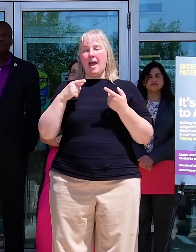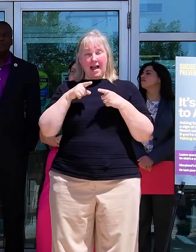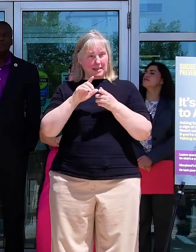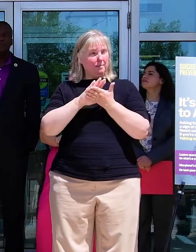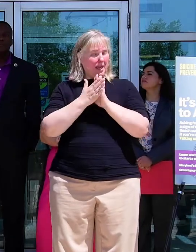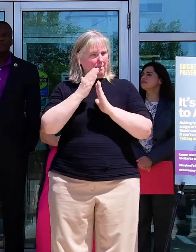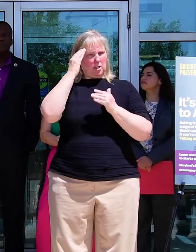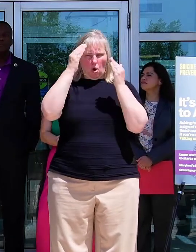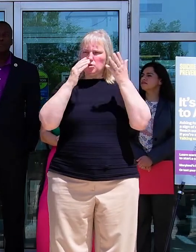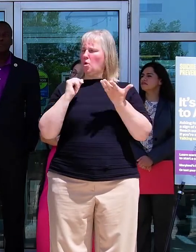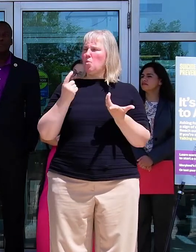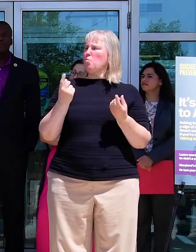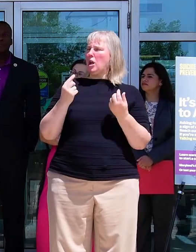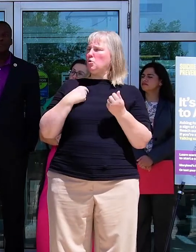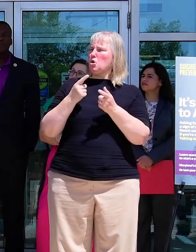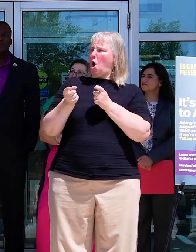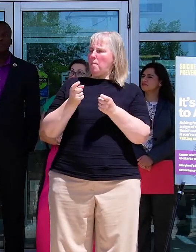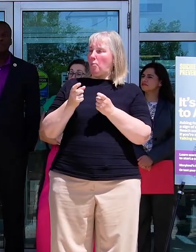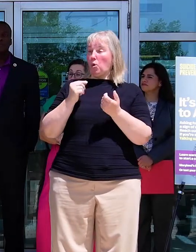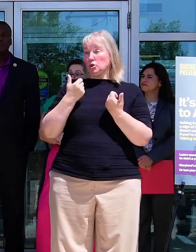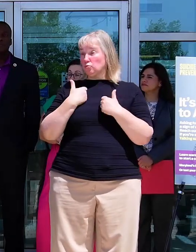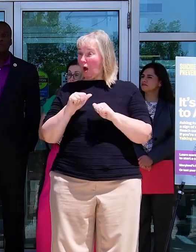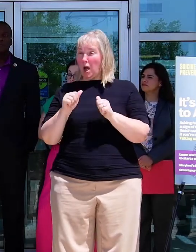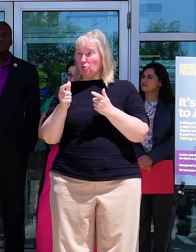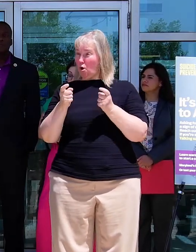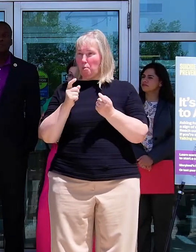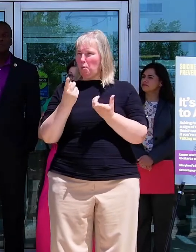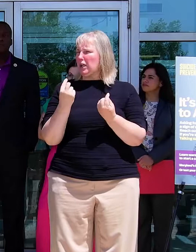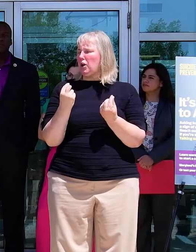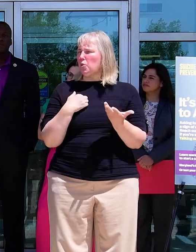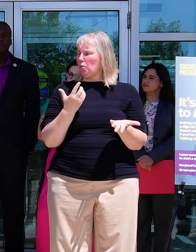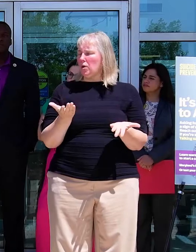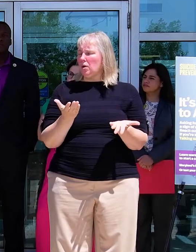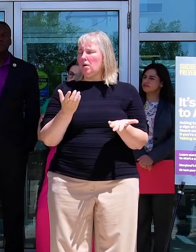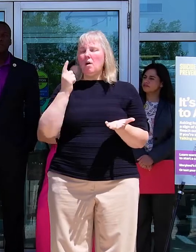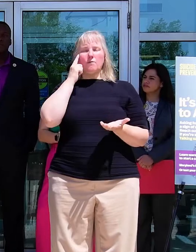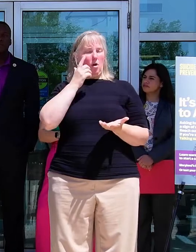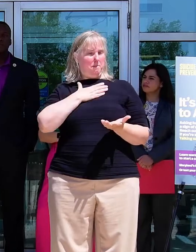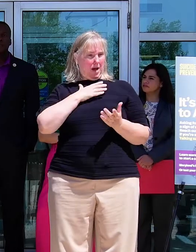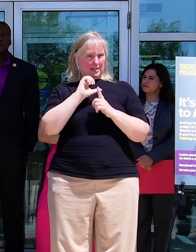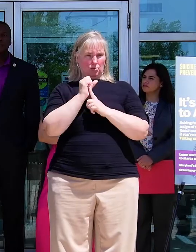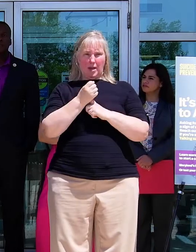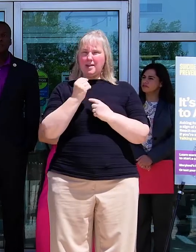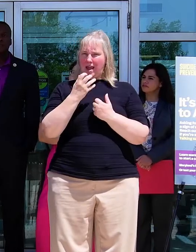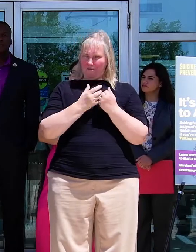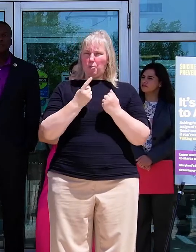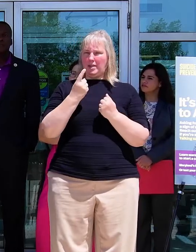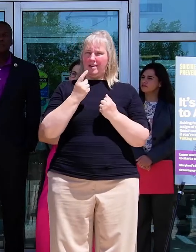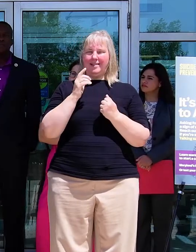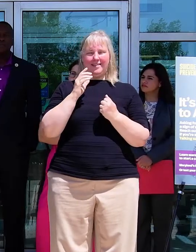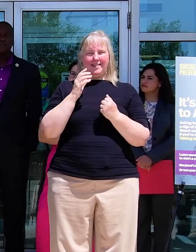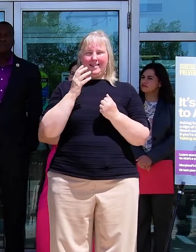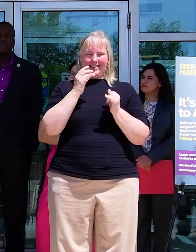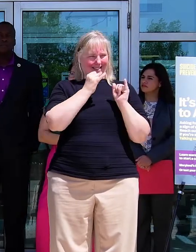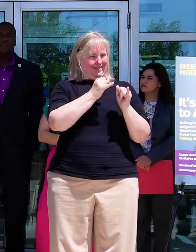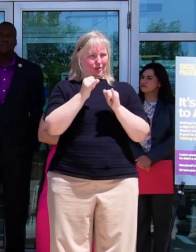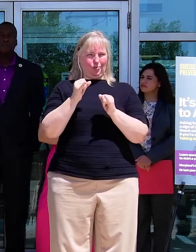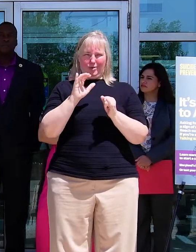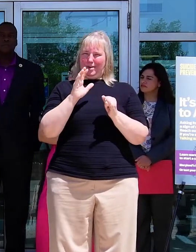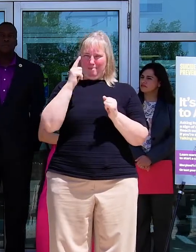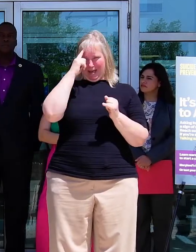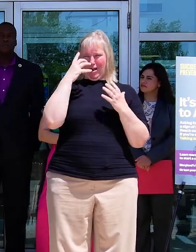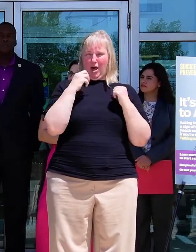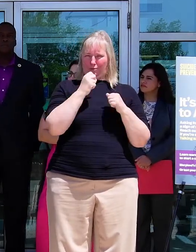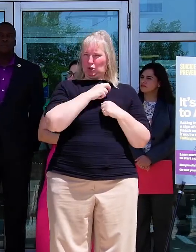So how did I cope, or at least try to? And in my case, and everybody's mental health journey is different, but in my case,